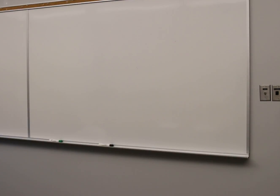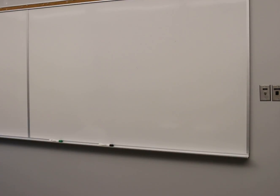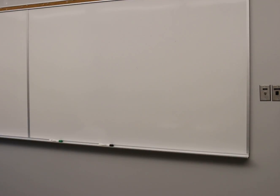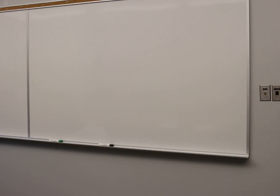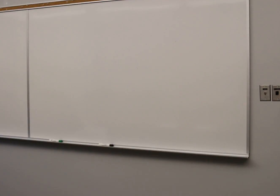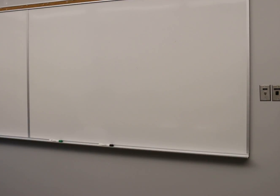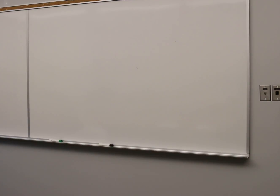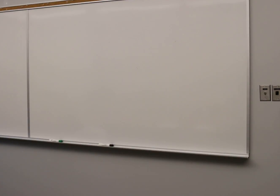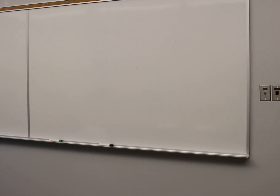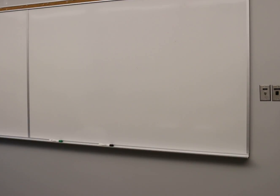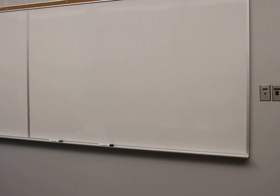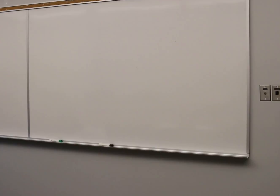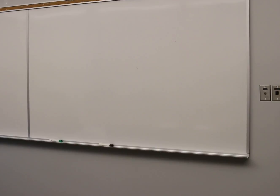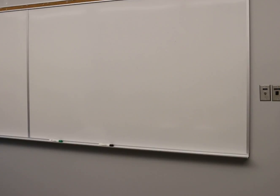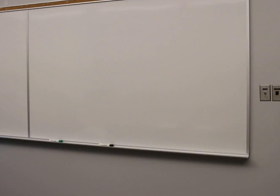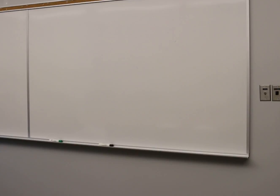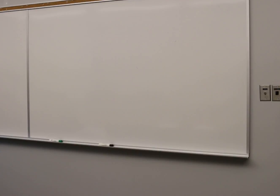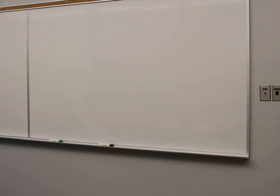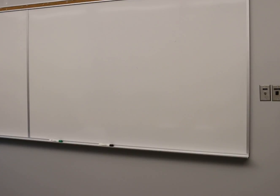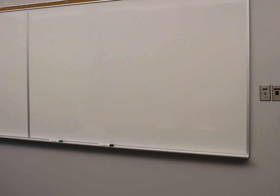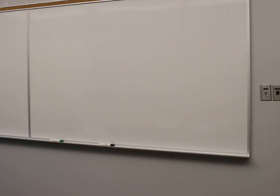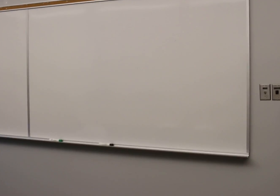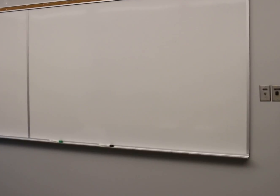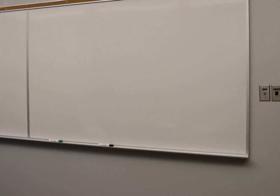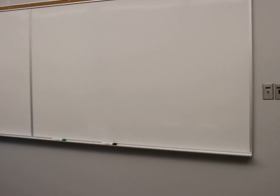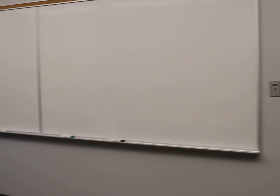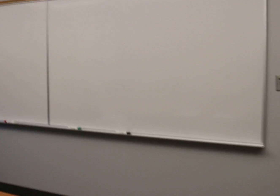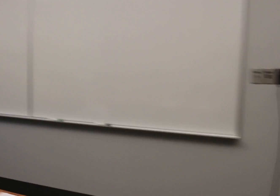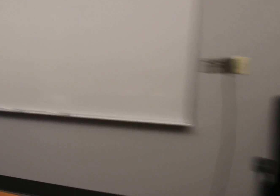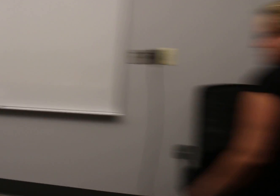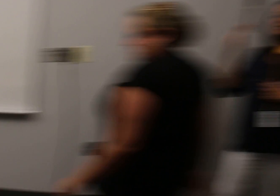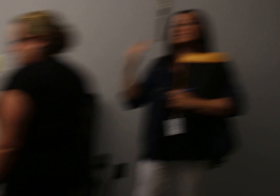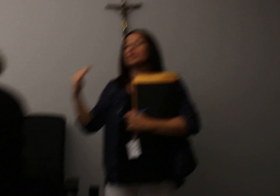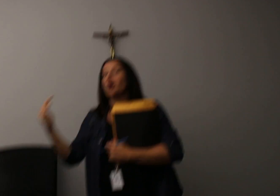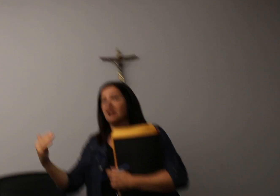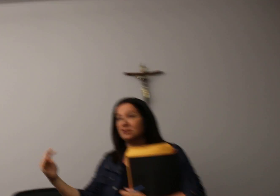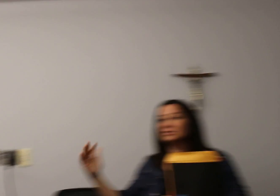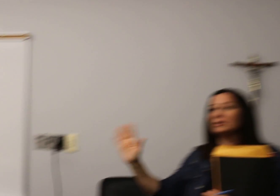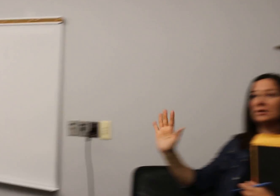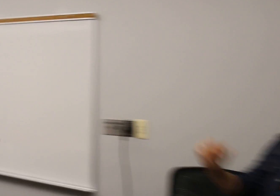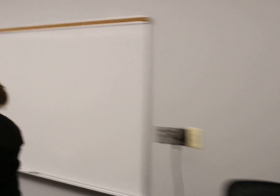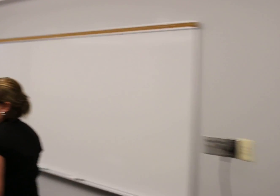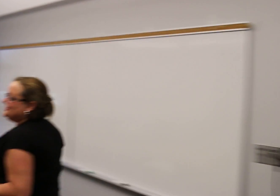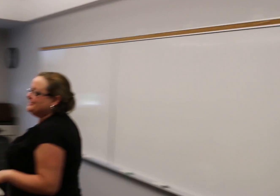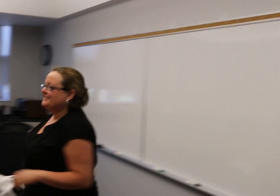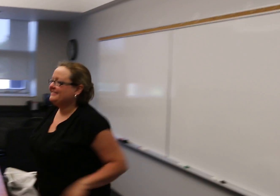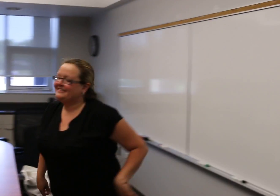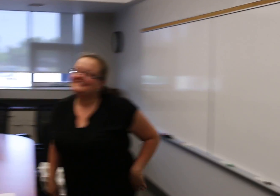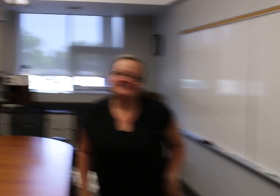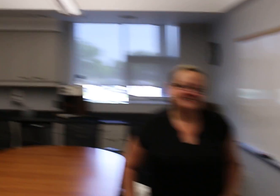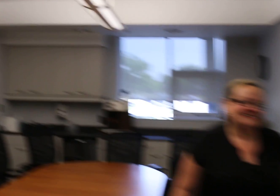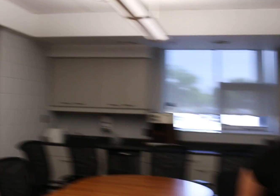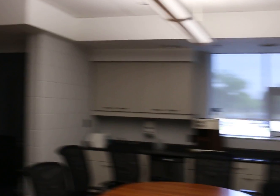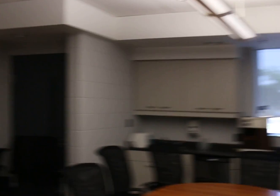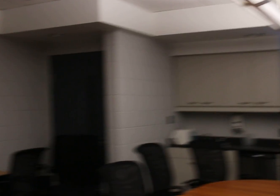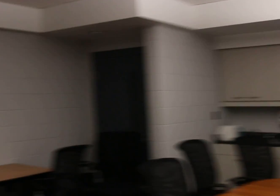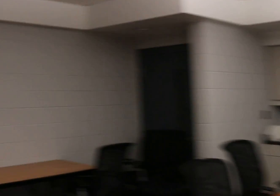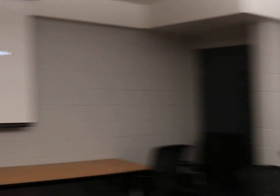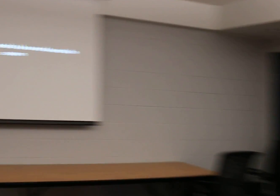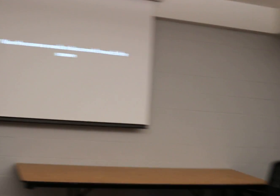thought it, Yeah, see? I thought you were just gonna keep around. I'm just gonna keep the video recording. Just so I you got you, know. I got you. Okay. All right. So All let's right. The